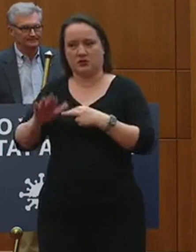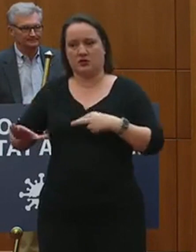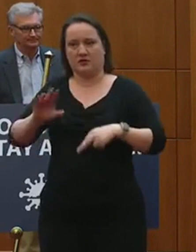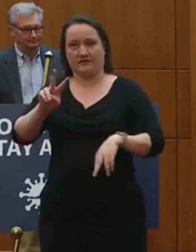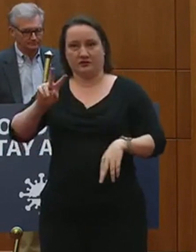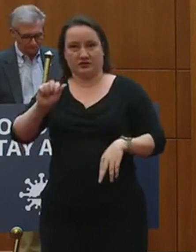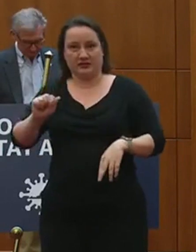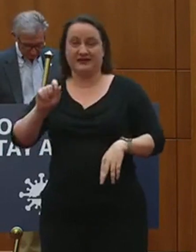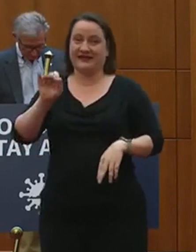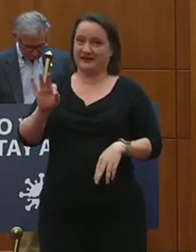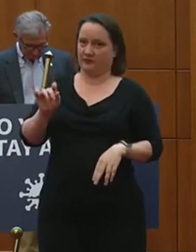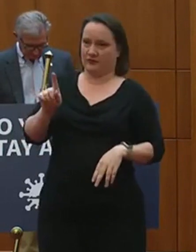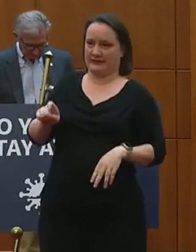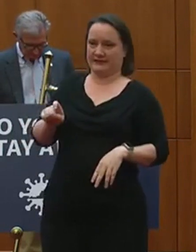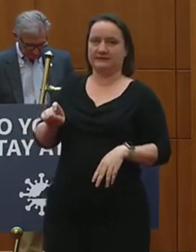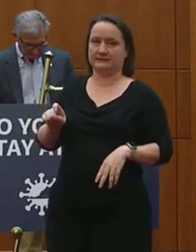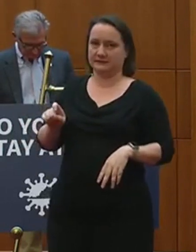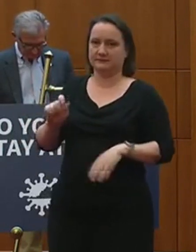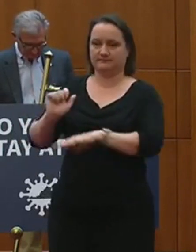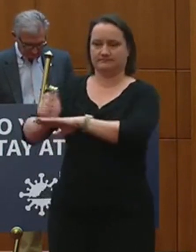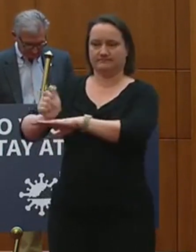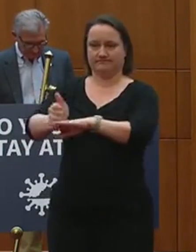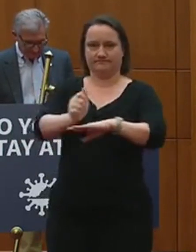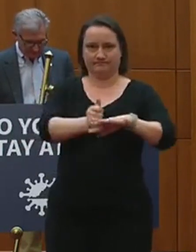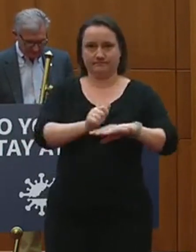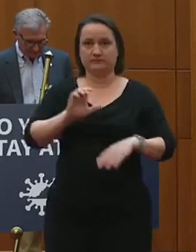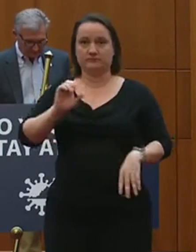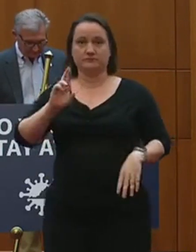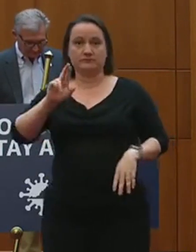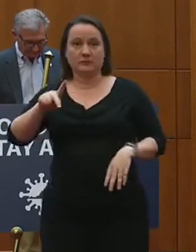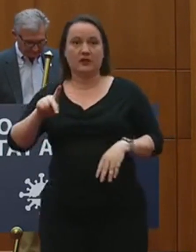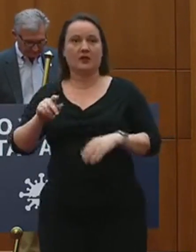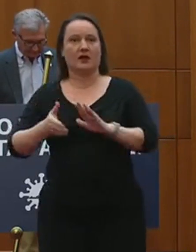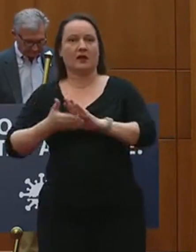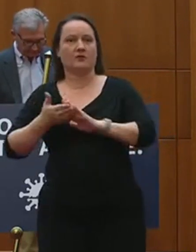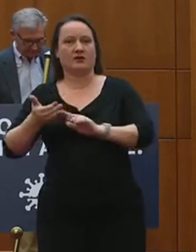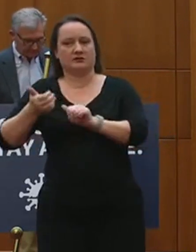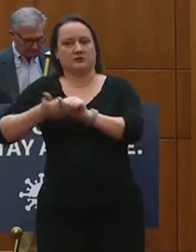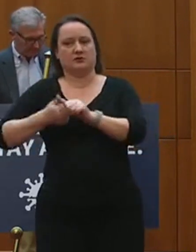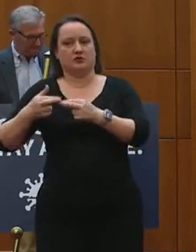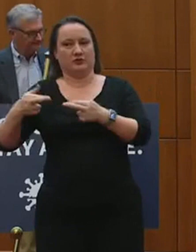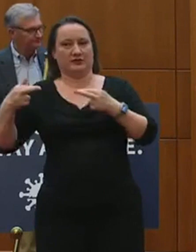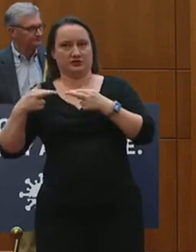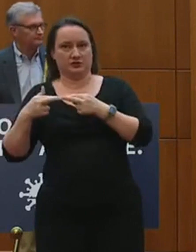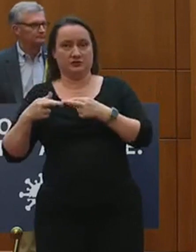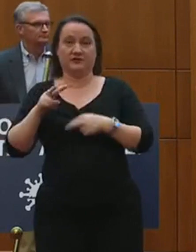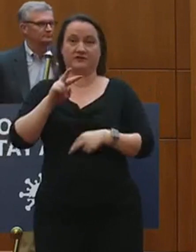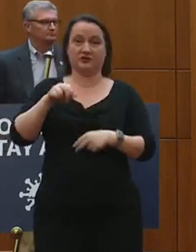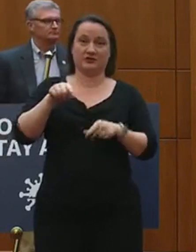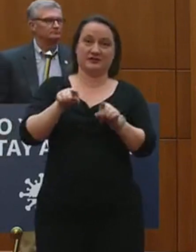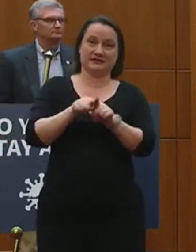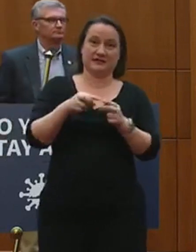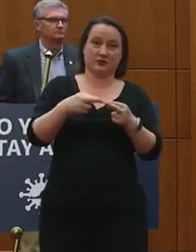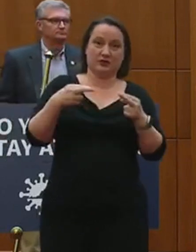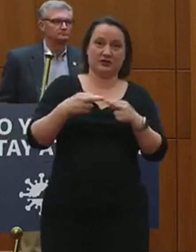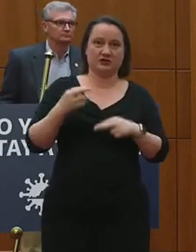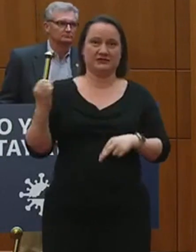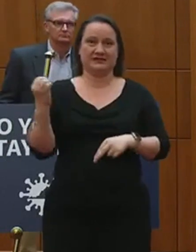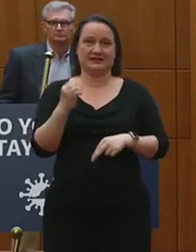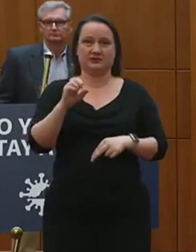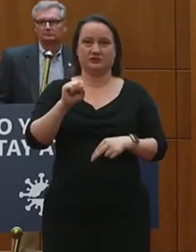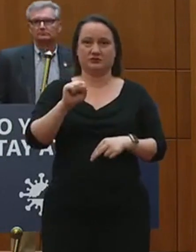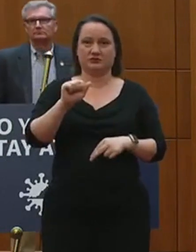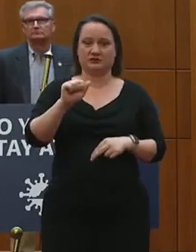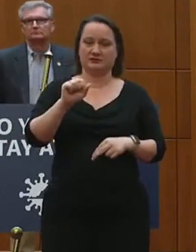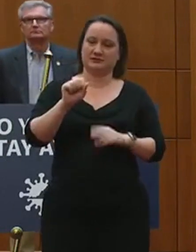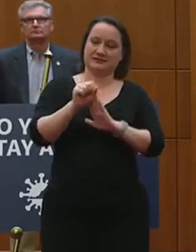need arise. The Corps operates by region, and Virginia is in the same region with the eastern states to our